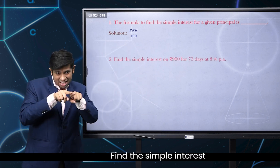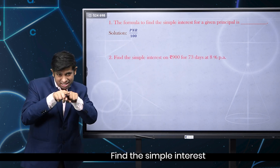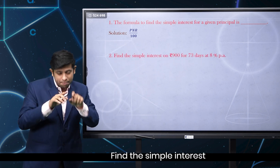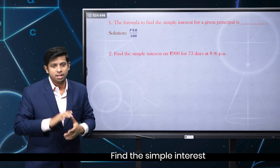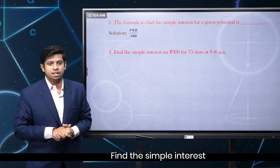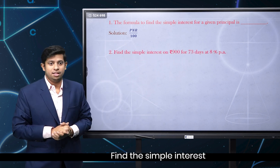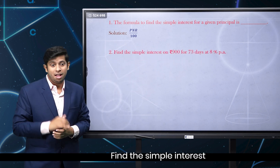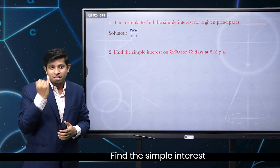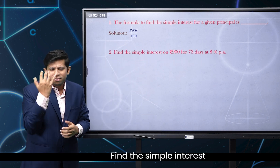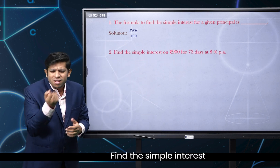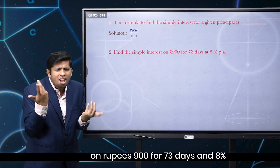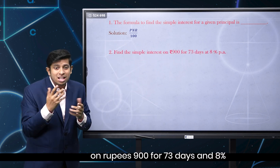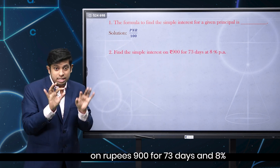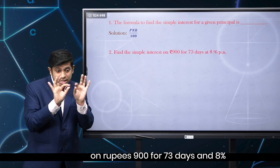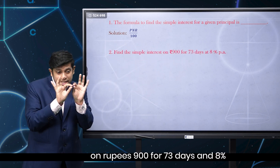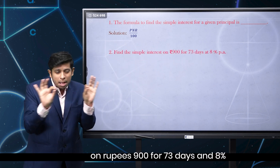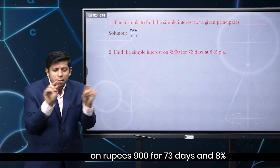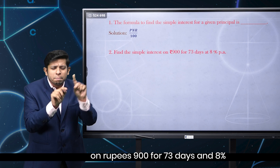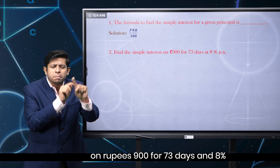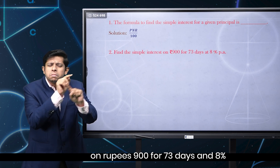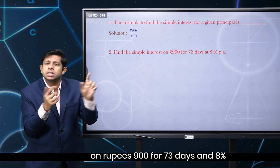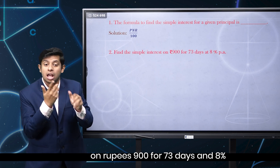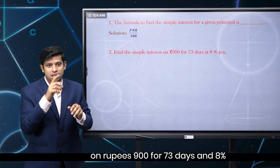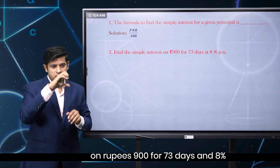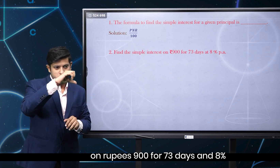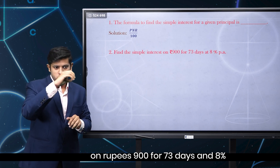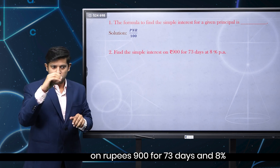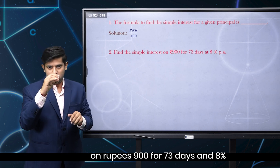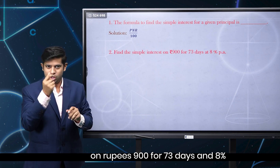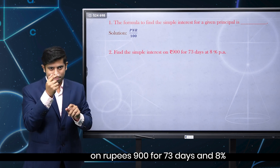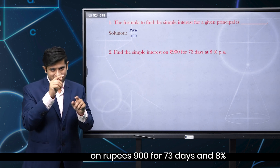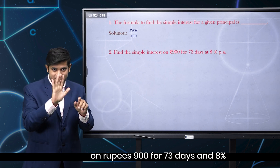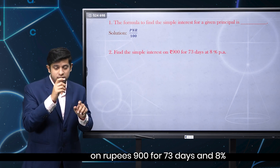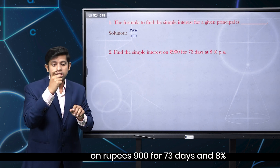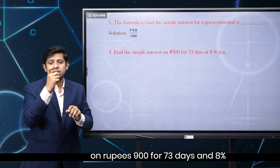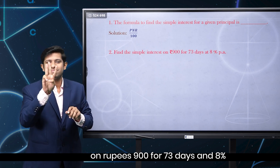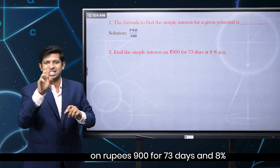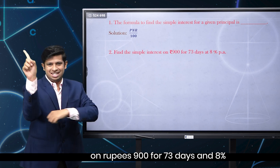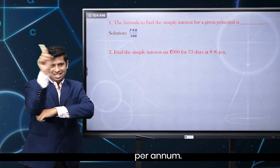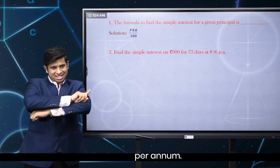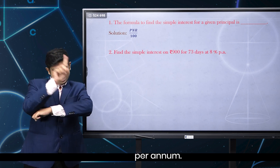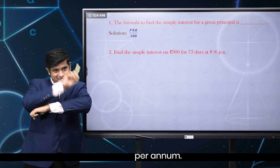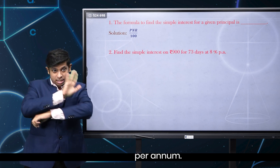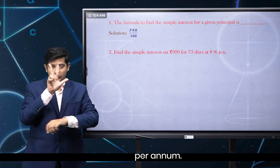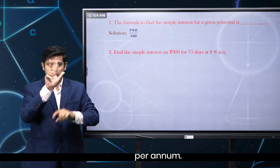Find the simple interest on rupees 900 for 73 days at 8% per annum.